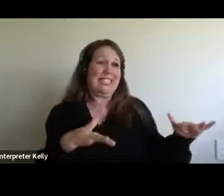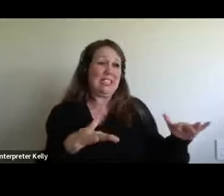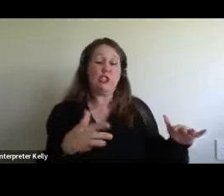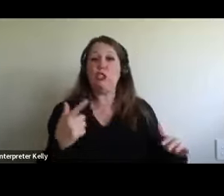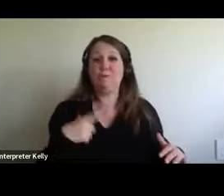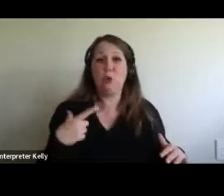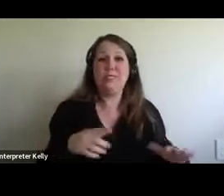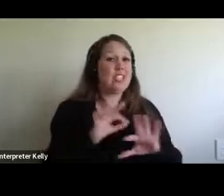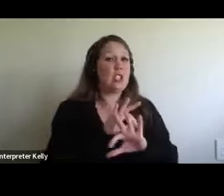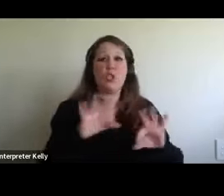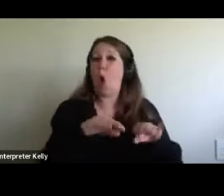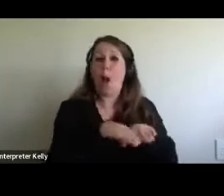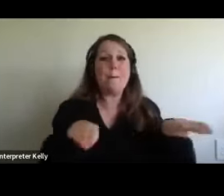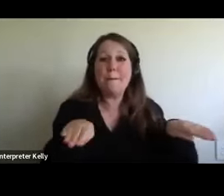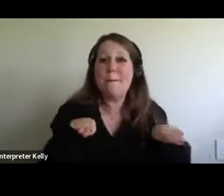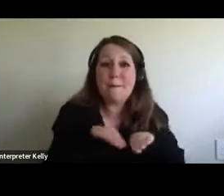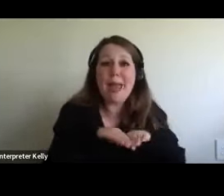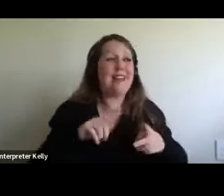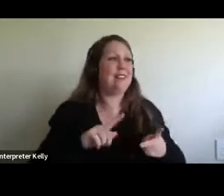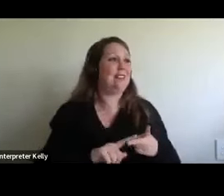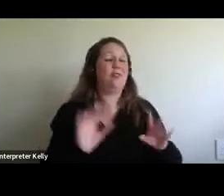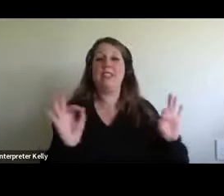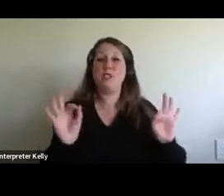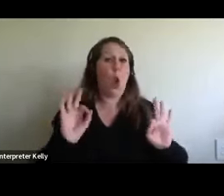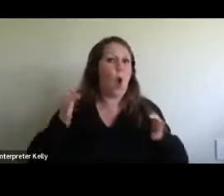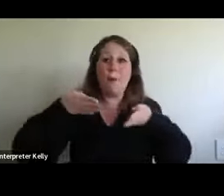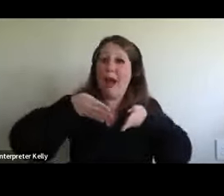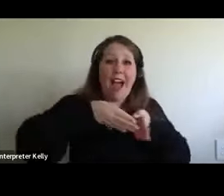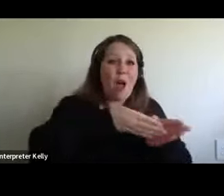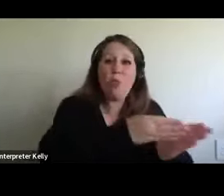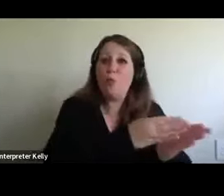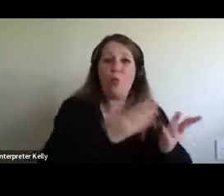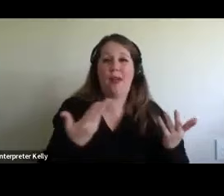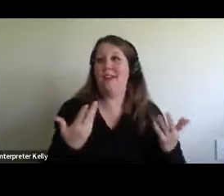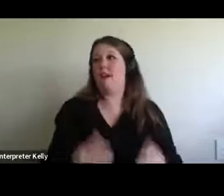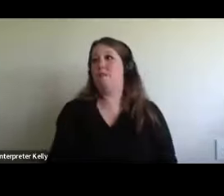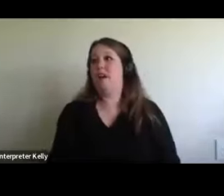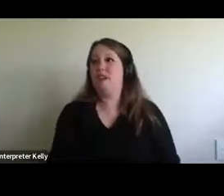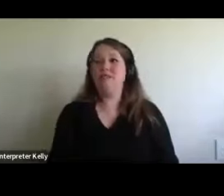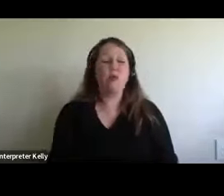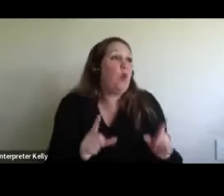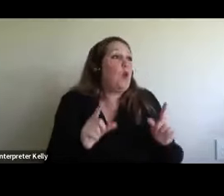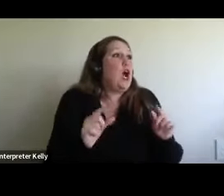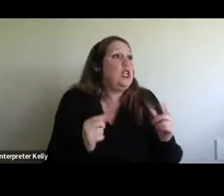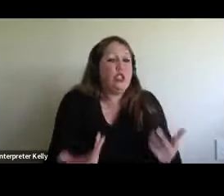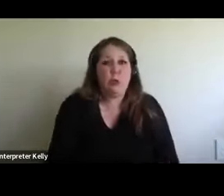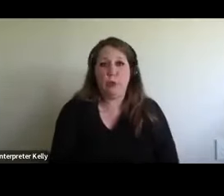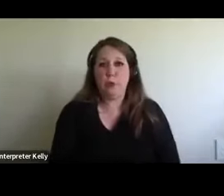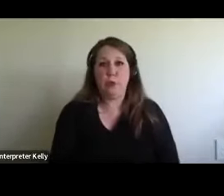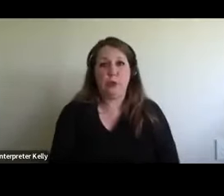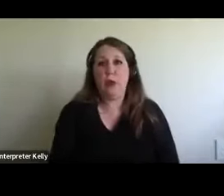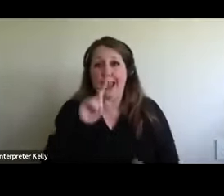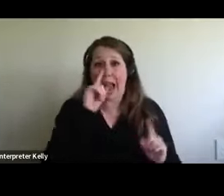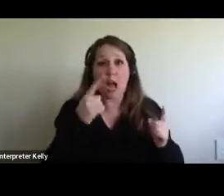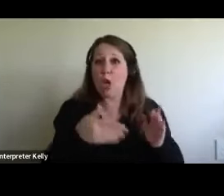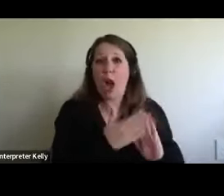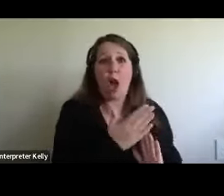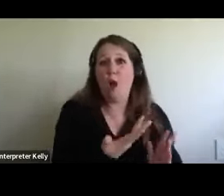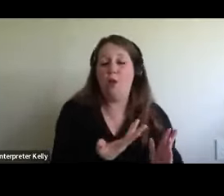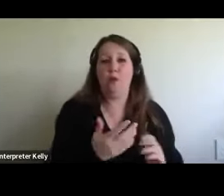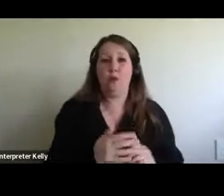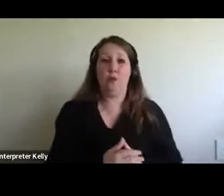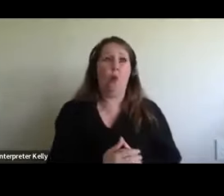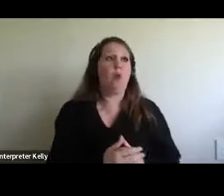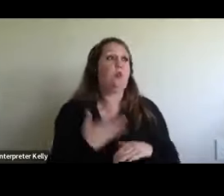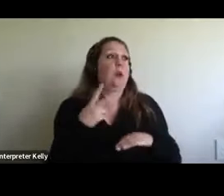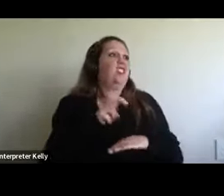enjoying. And then I want to take my niece to the playground. She's 7-year-old and she actually did her submission as